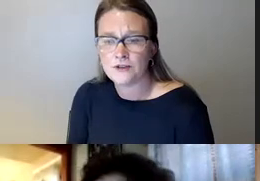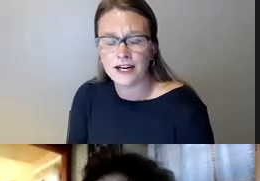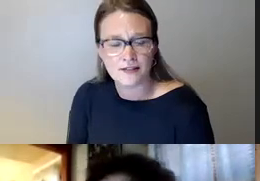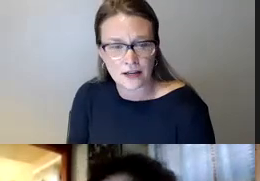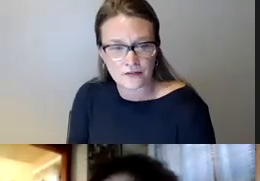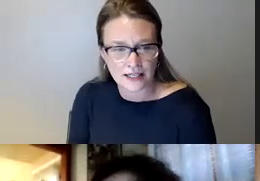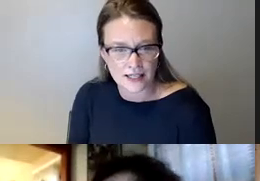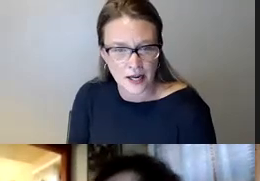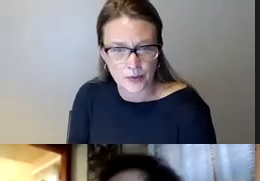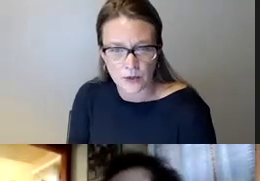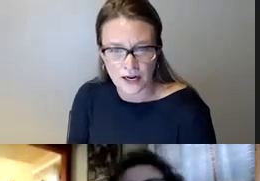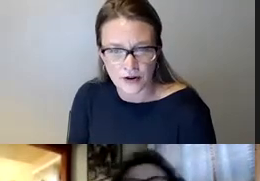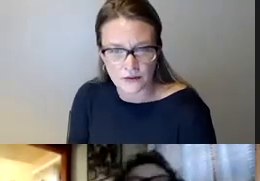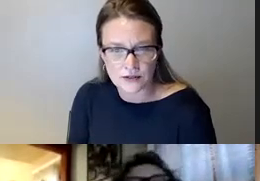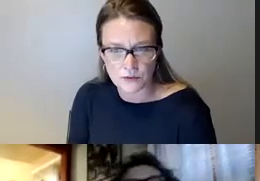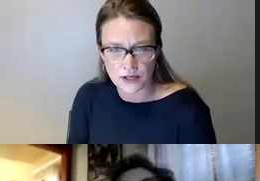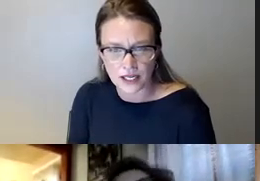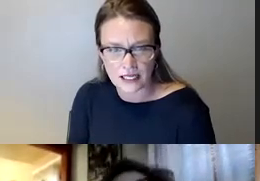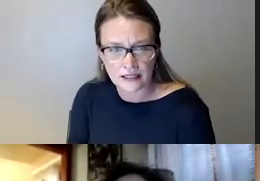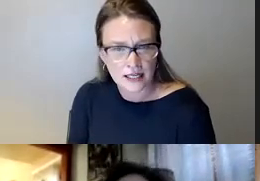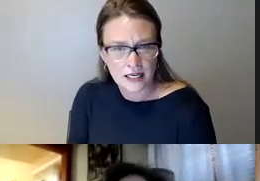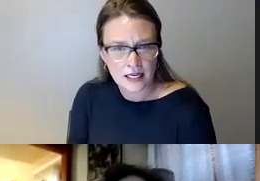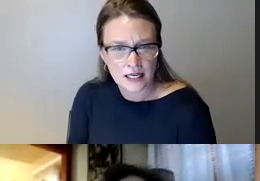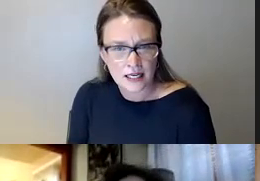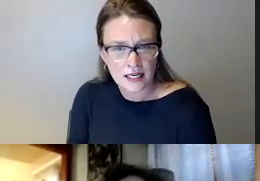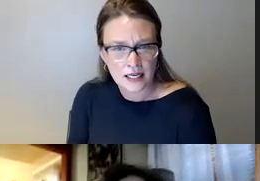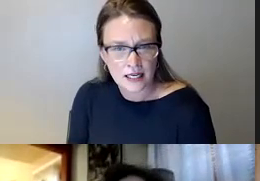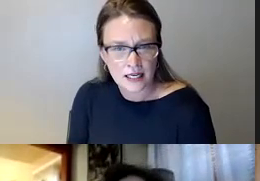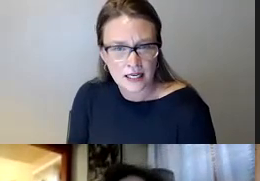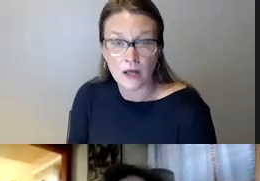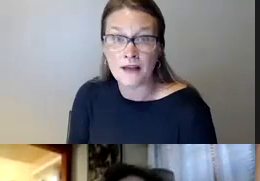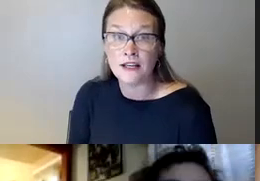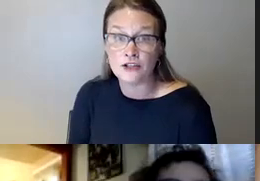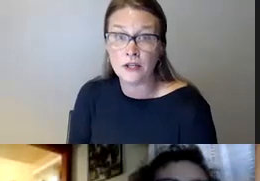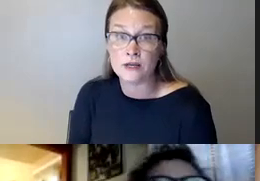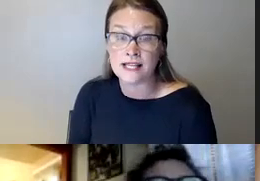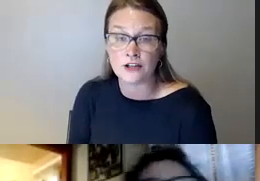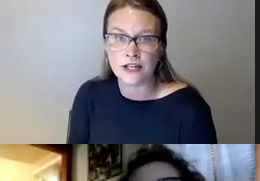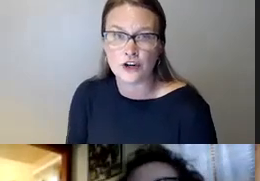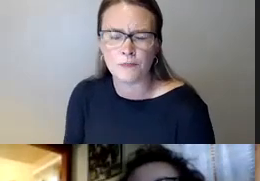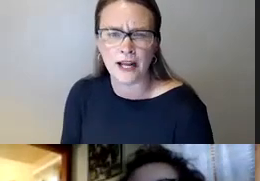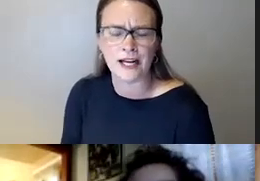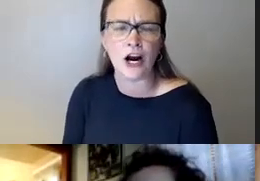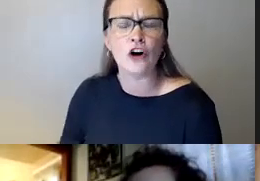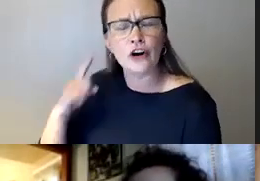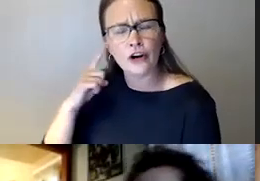trying to think of an example whenever I was working. Well, I think Julie was actually interpreting, and I